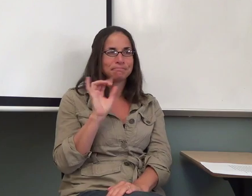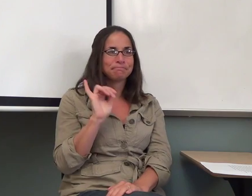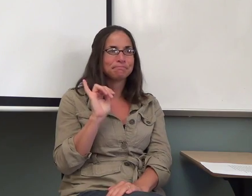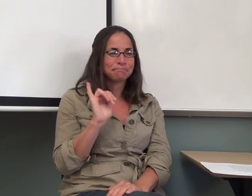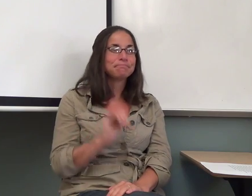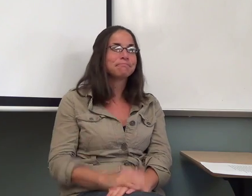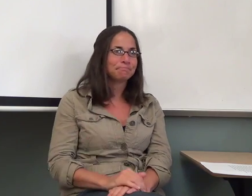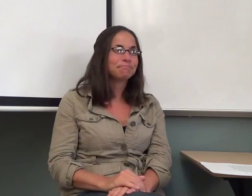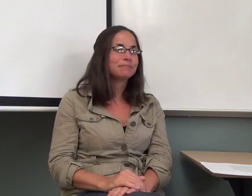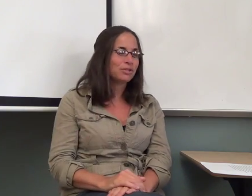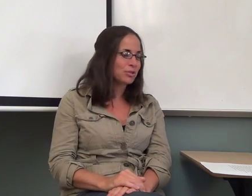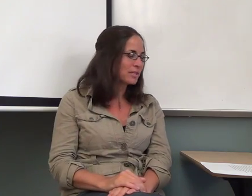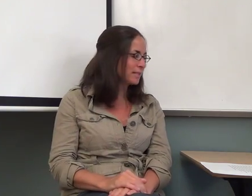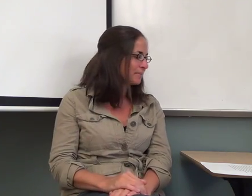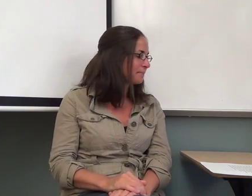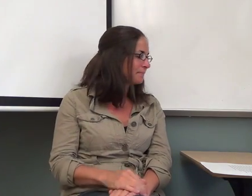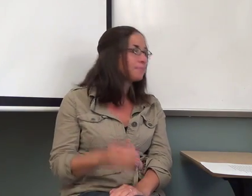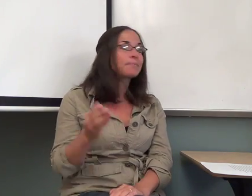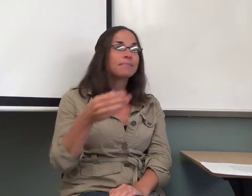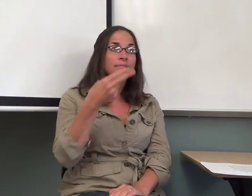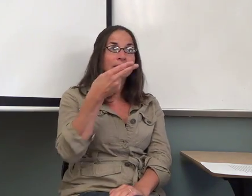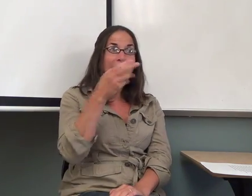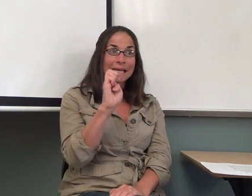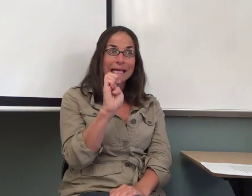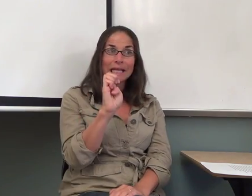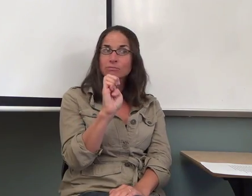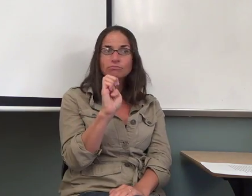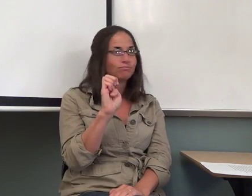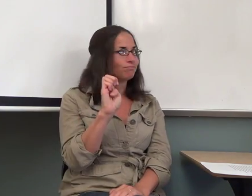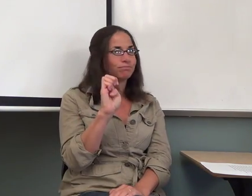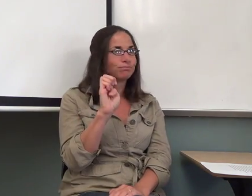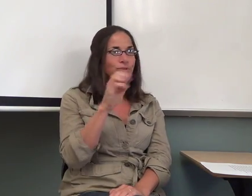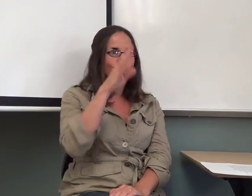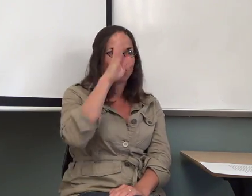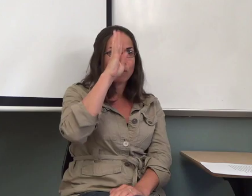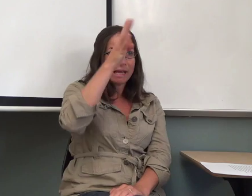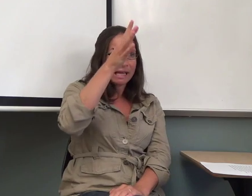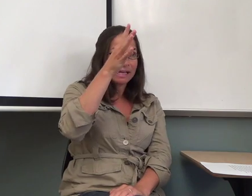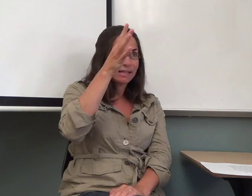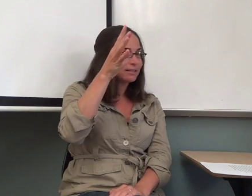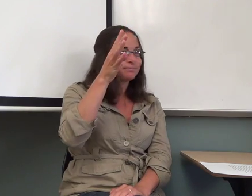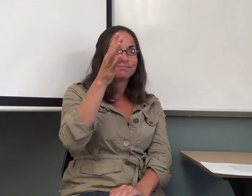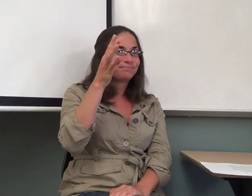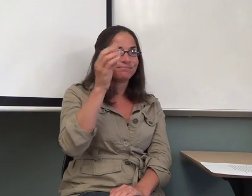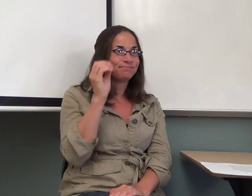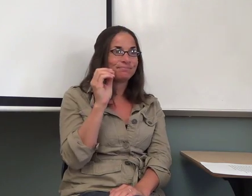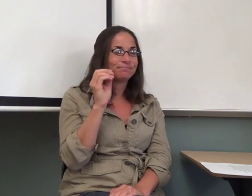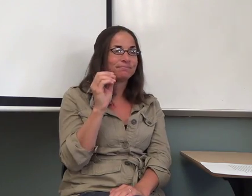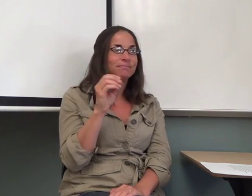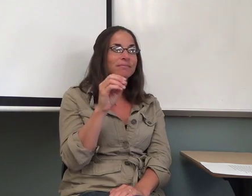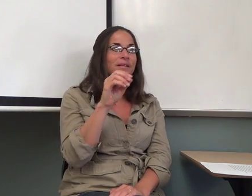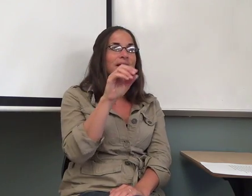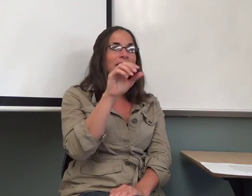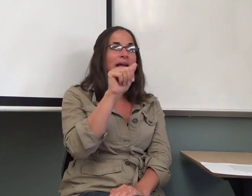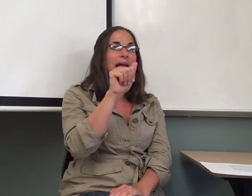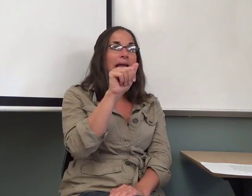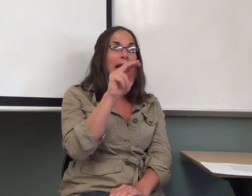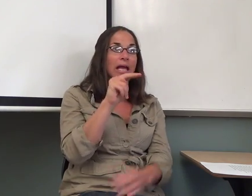okay? He, how about he? Nope. No. Created. Nope. An organization.